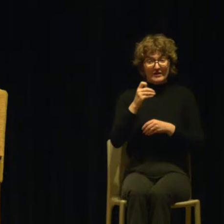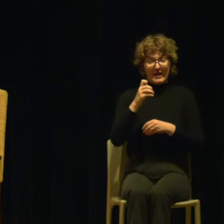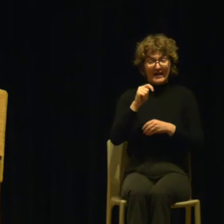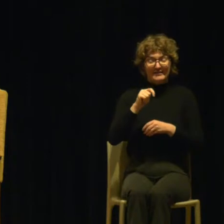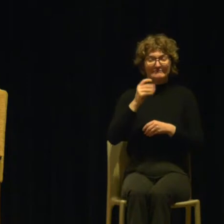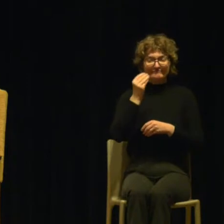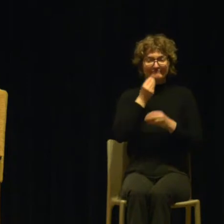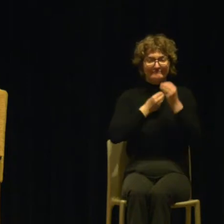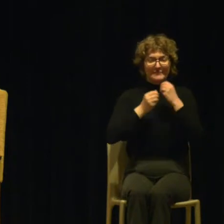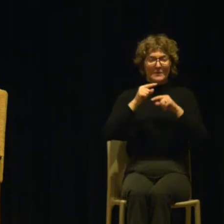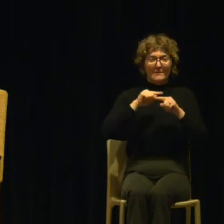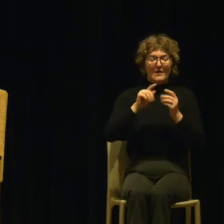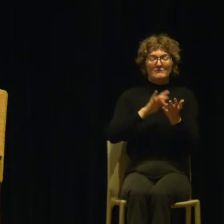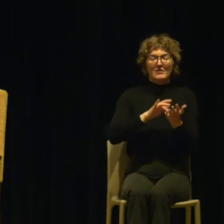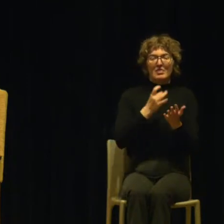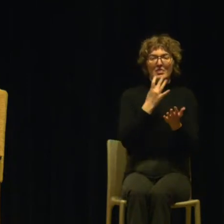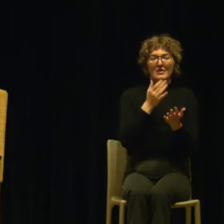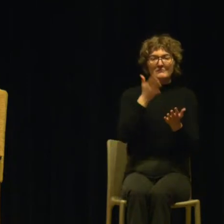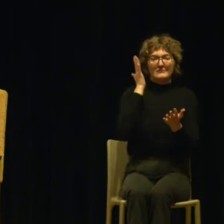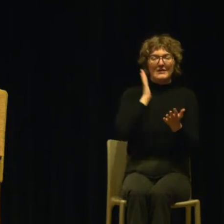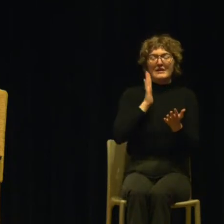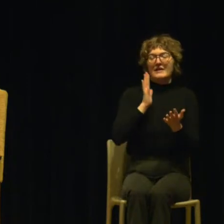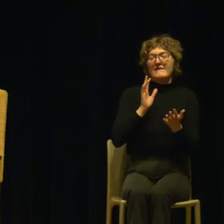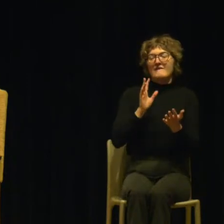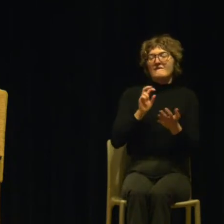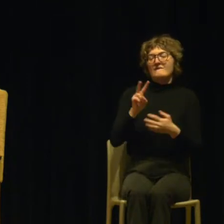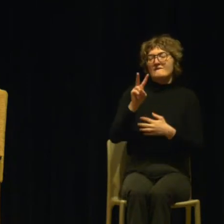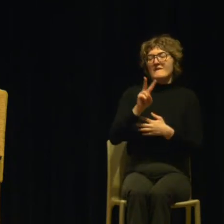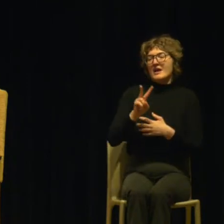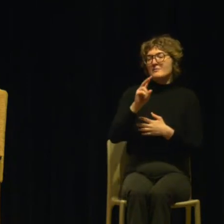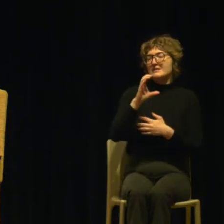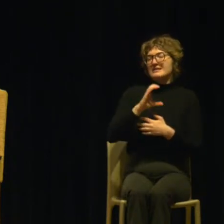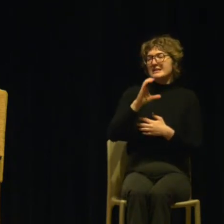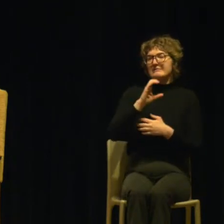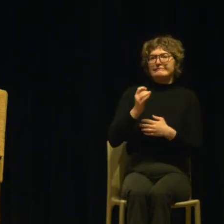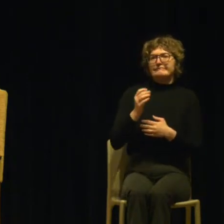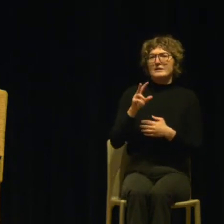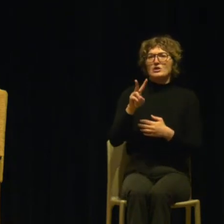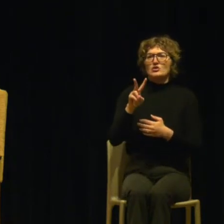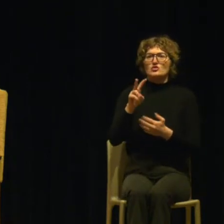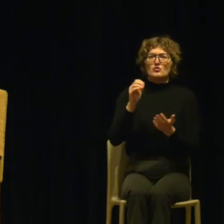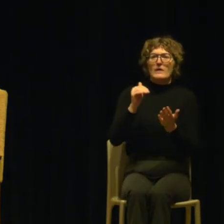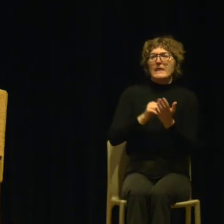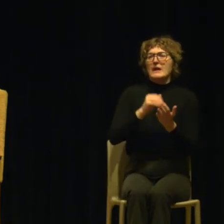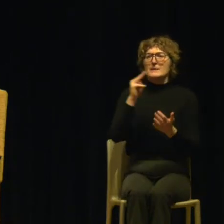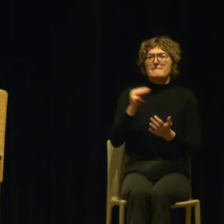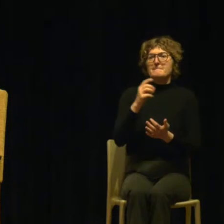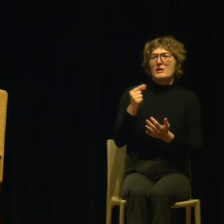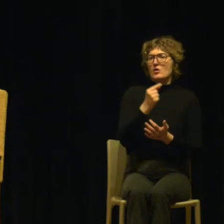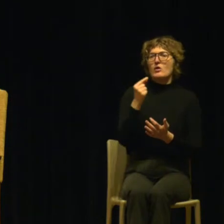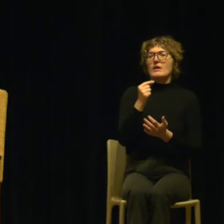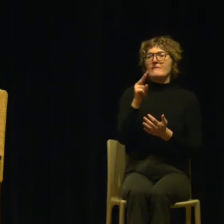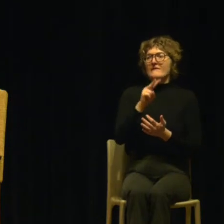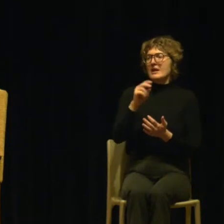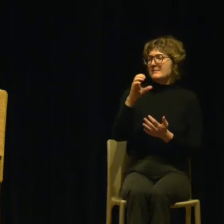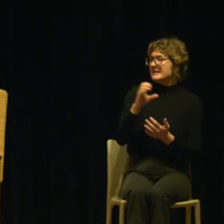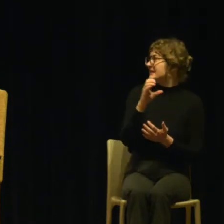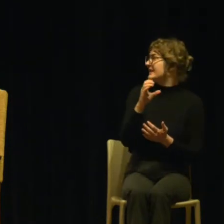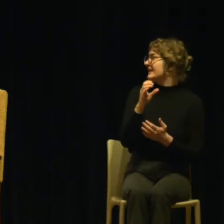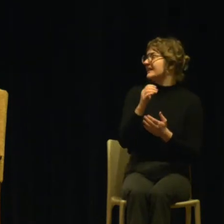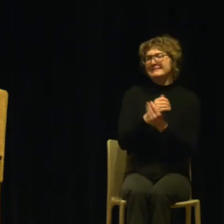taking, it's not like what we used to do with vitamin C where you say, well, I'm going to take 2000 milligrams of vitamin C.